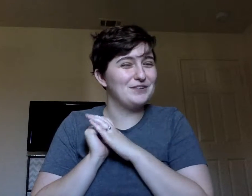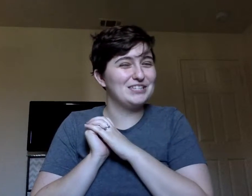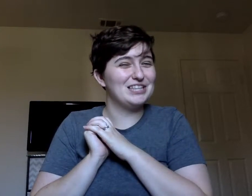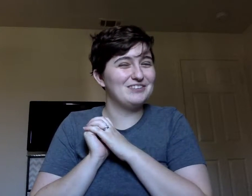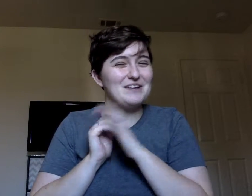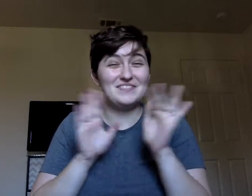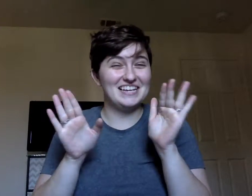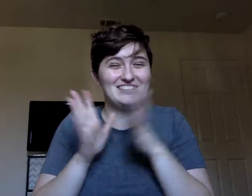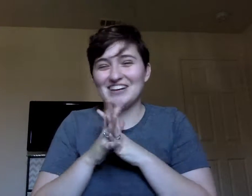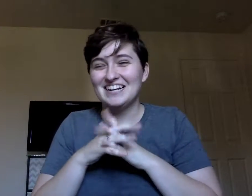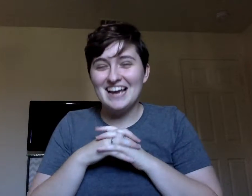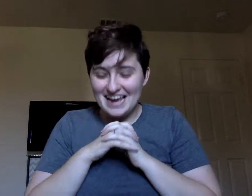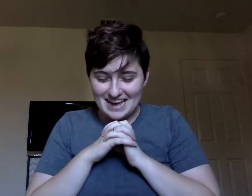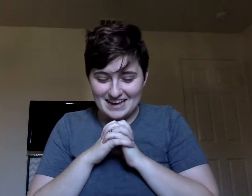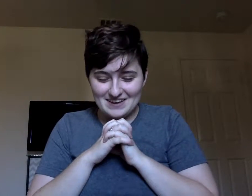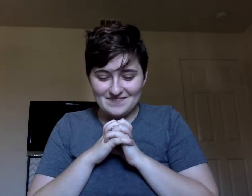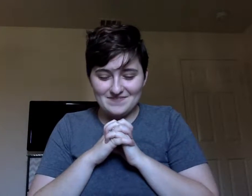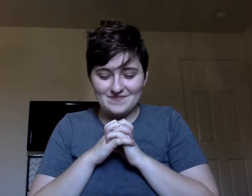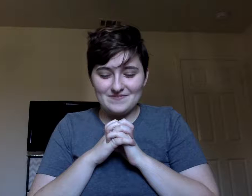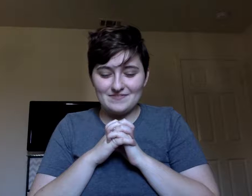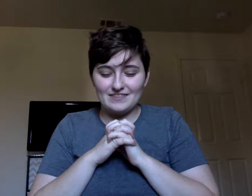I said that right, but that's fine.